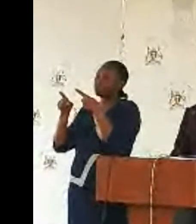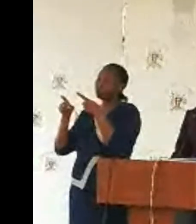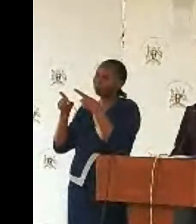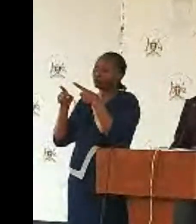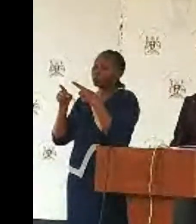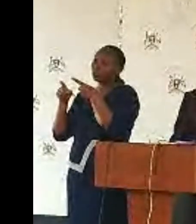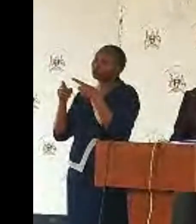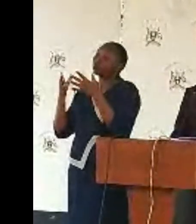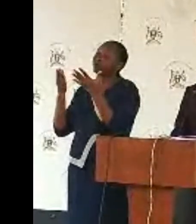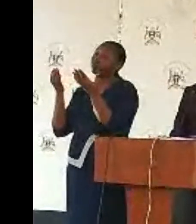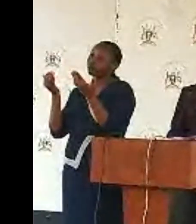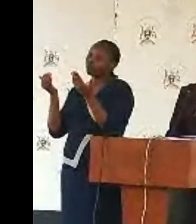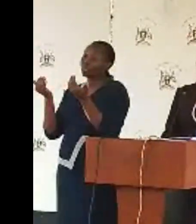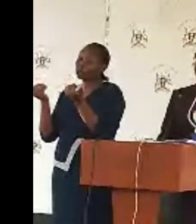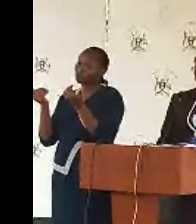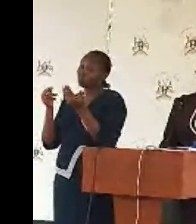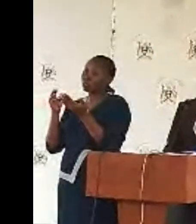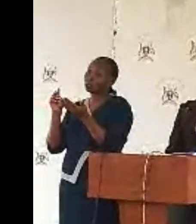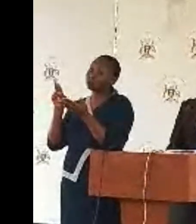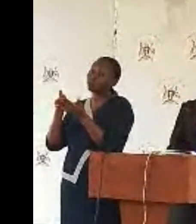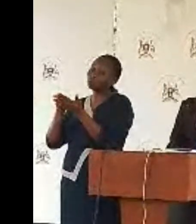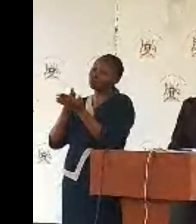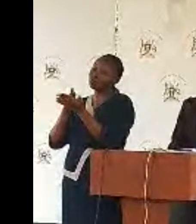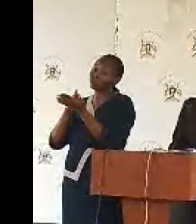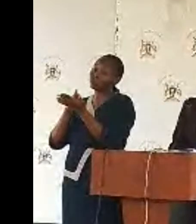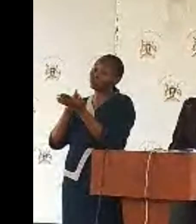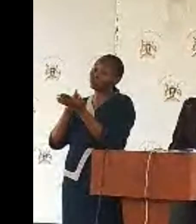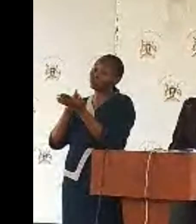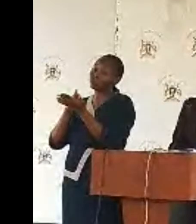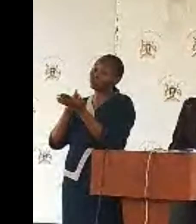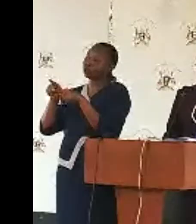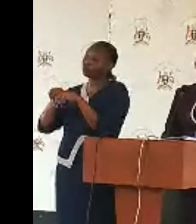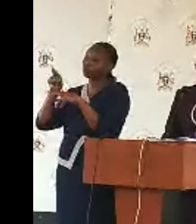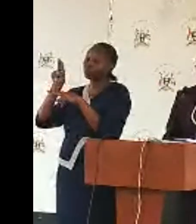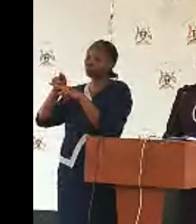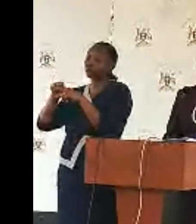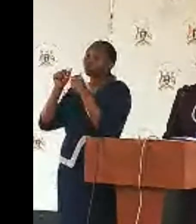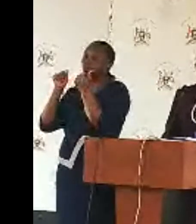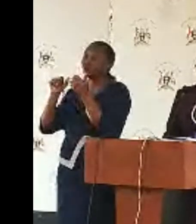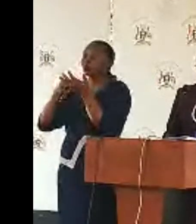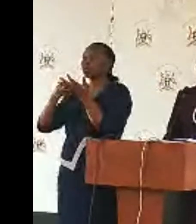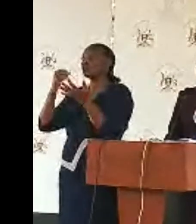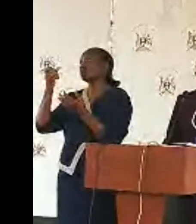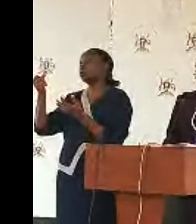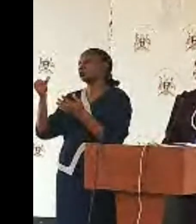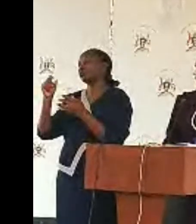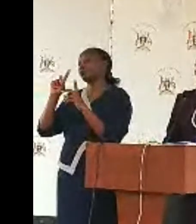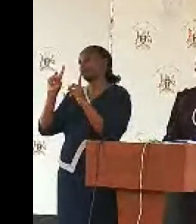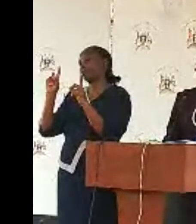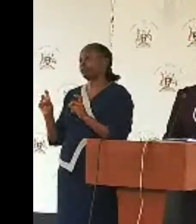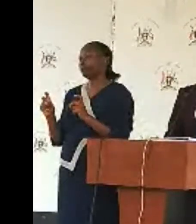bano bakkirizibwa okuddamu ne beewandiisa ne baddamu ne bakola ebigezo byabwe bya siniya ey'omukaaga.